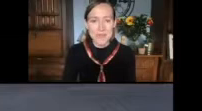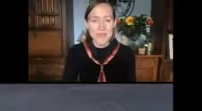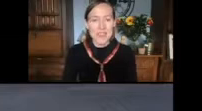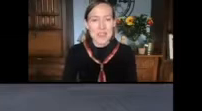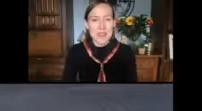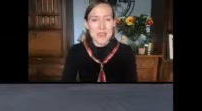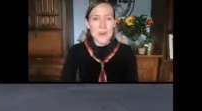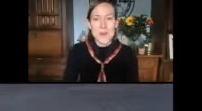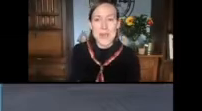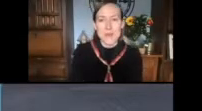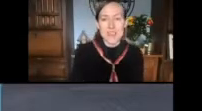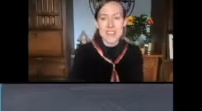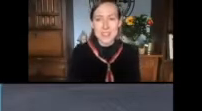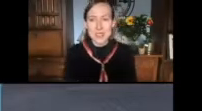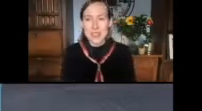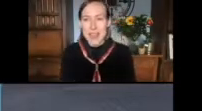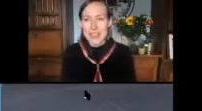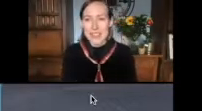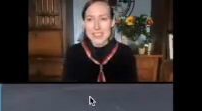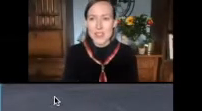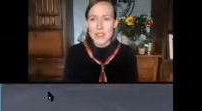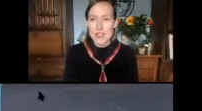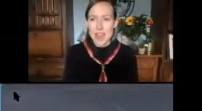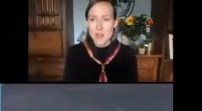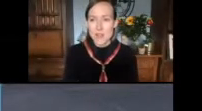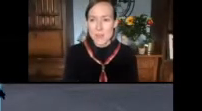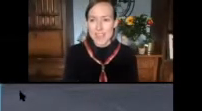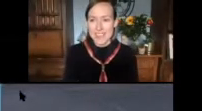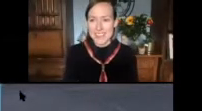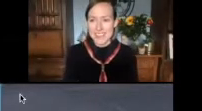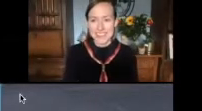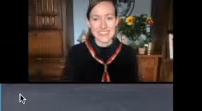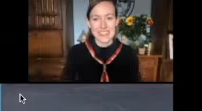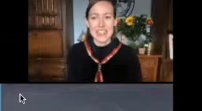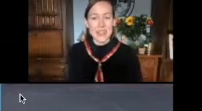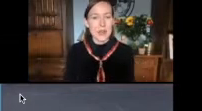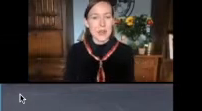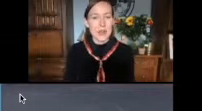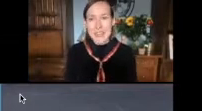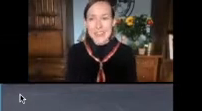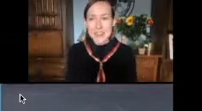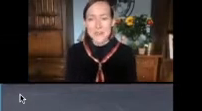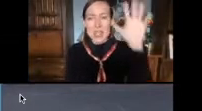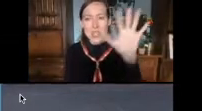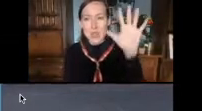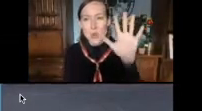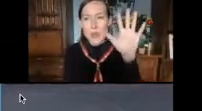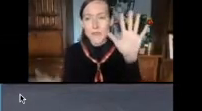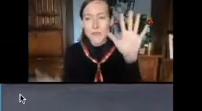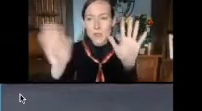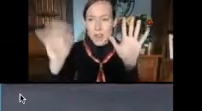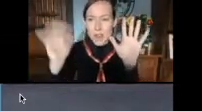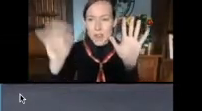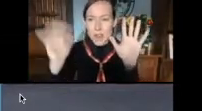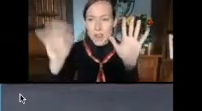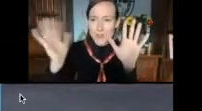ready. Okay, let's do that. Let's learn the alphabet. Okay, ready? So if